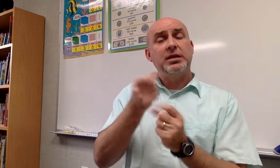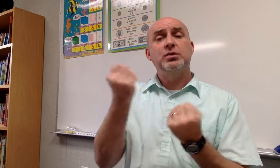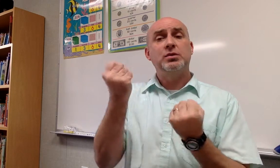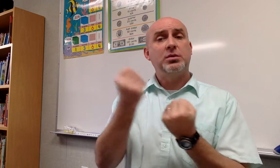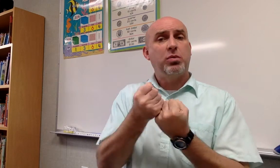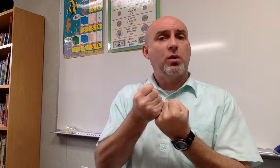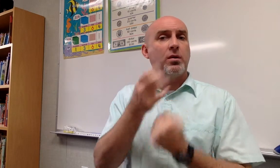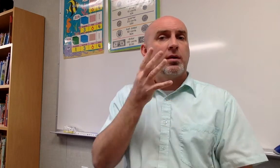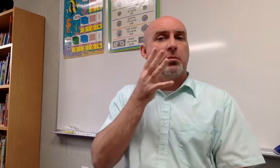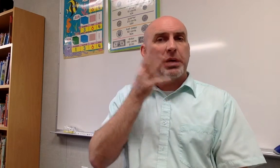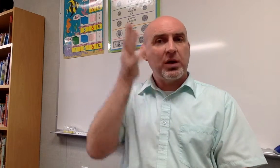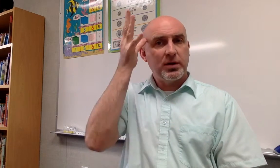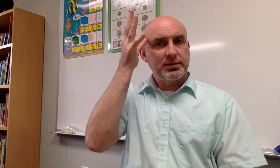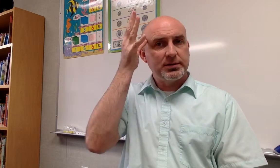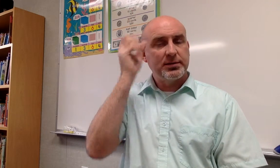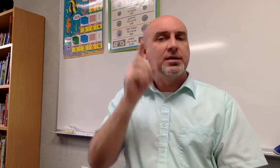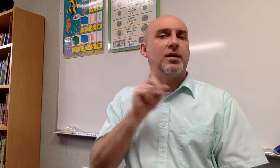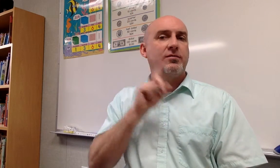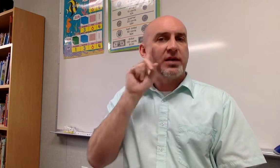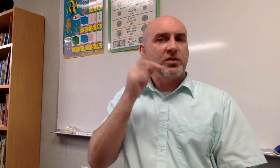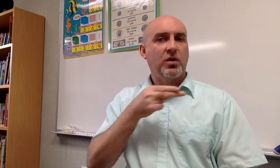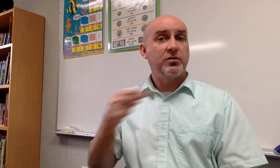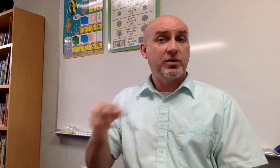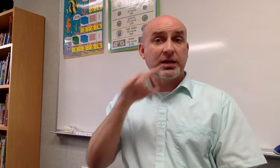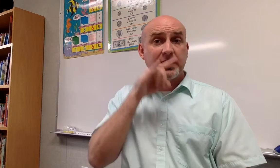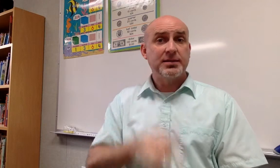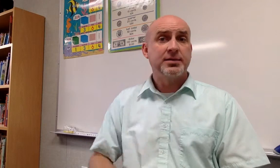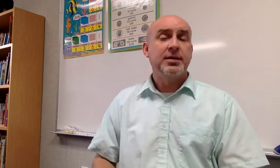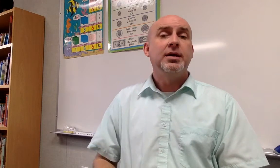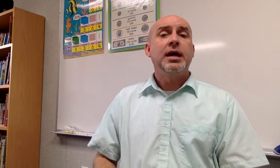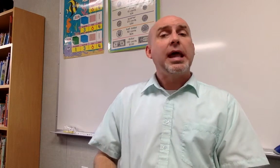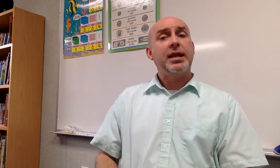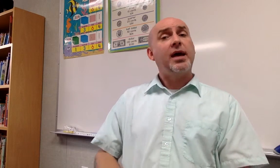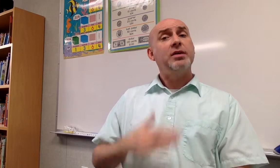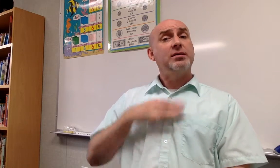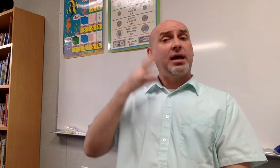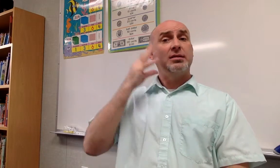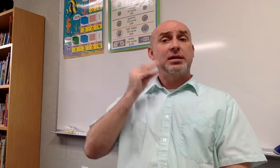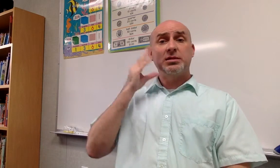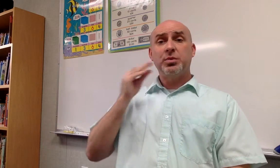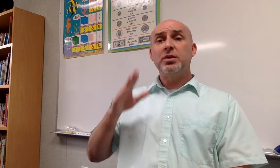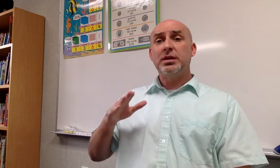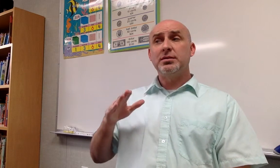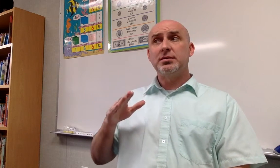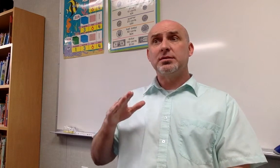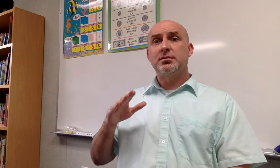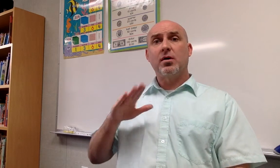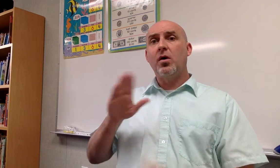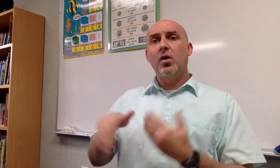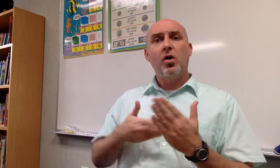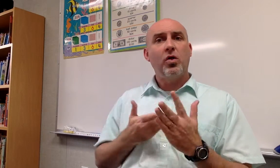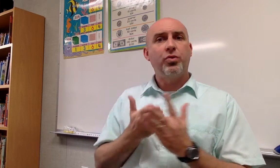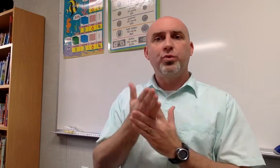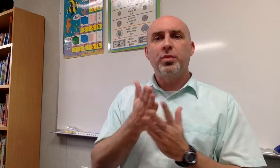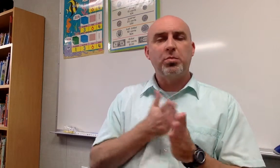to support parents of deaf and hard of hearing kids. And having had experience all through my